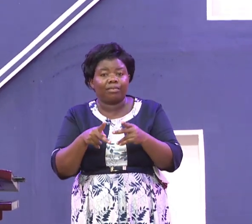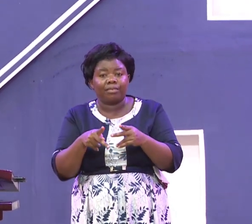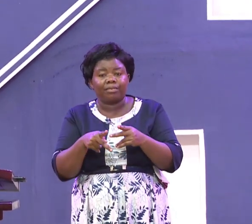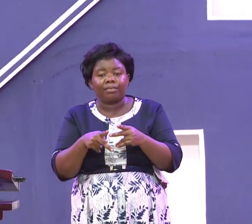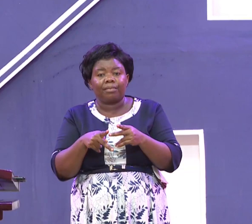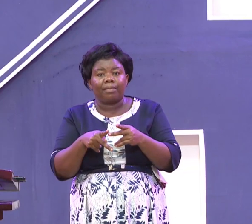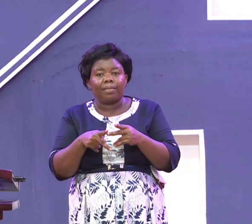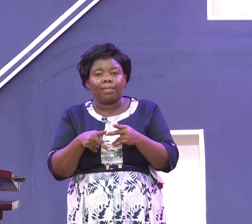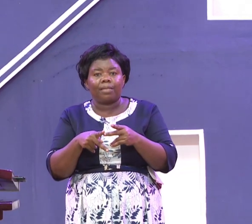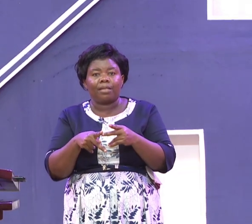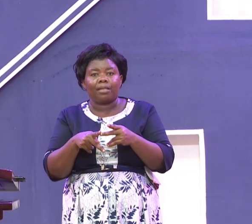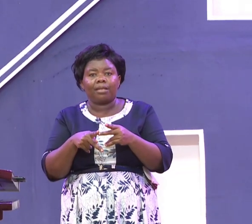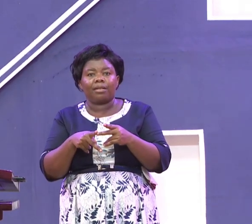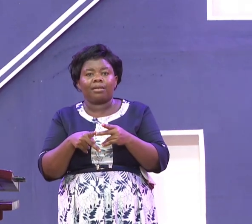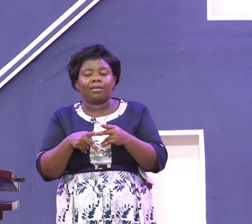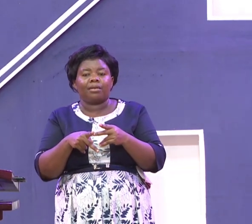For